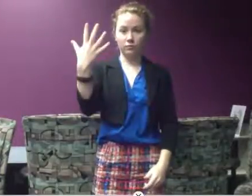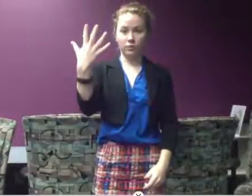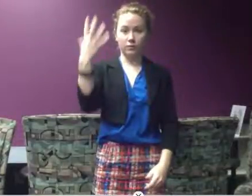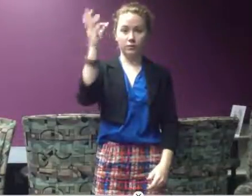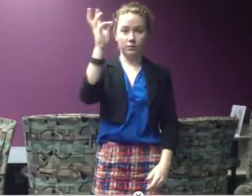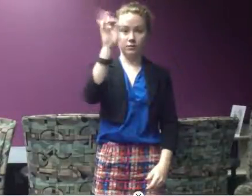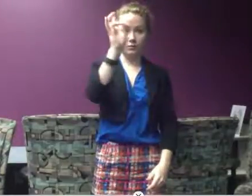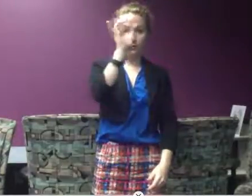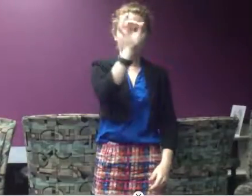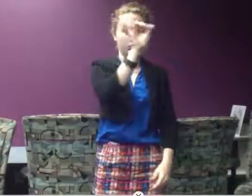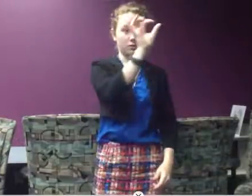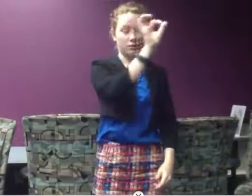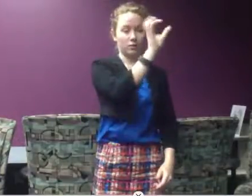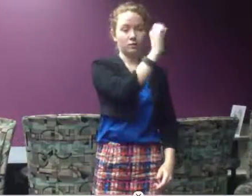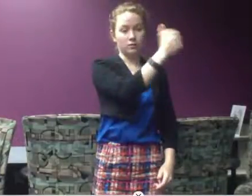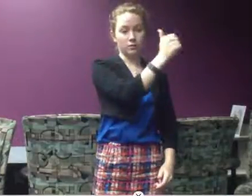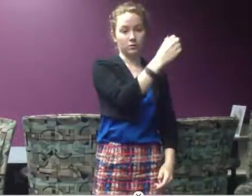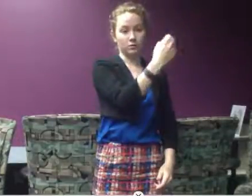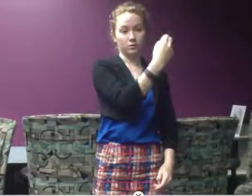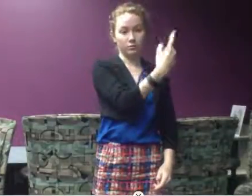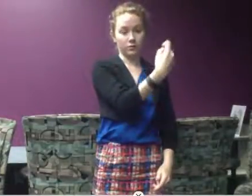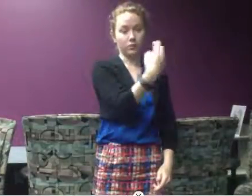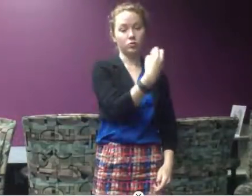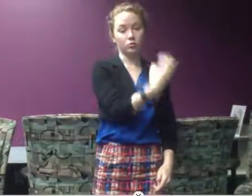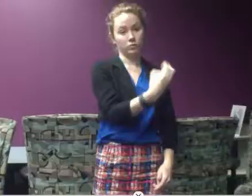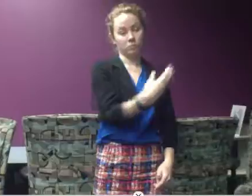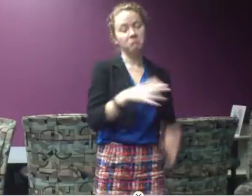These segments can be counted.